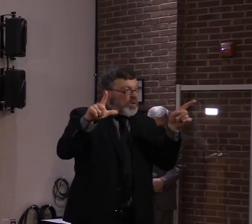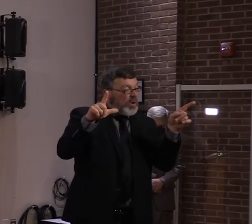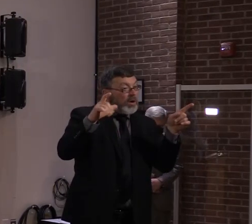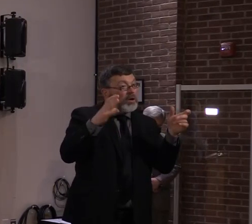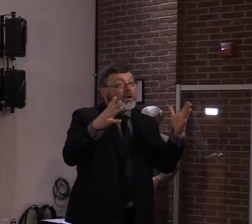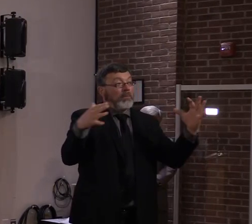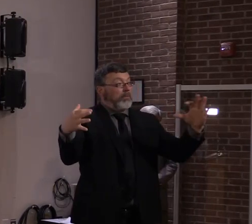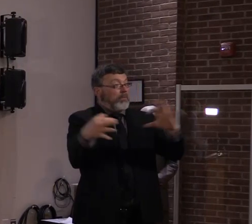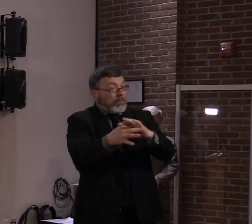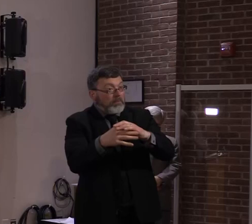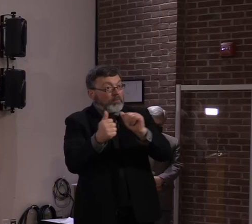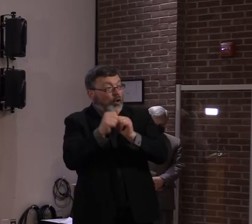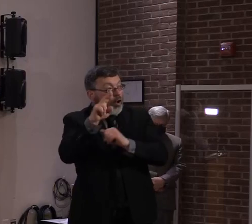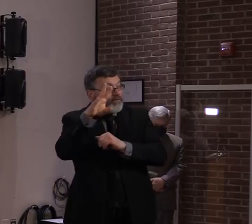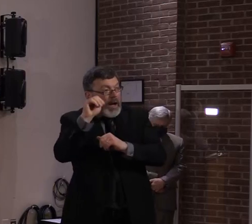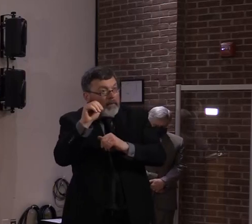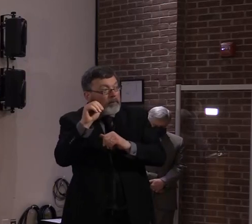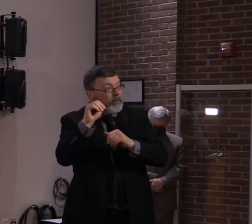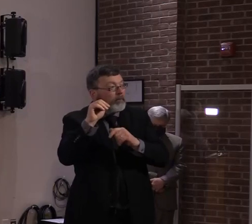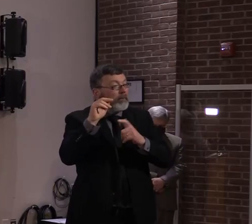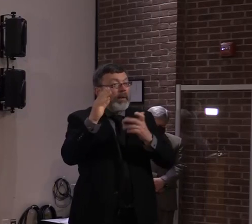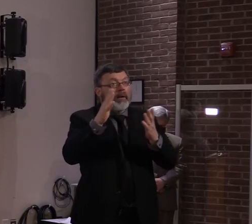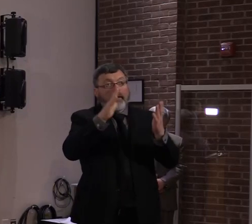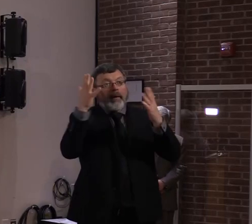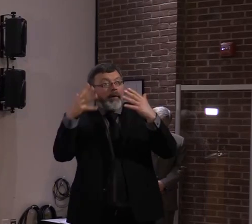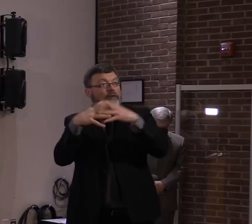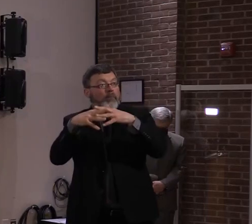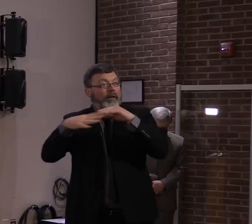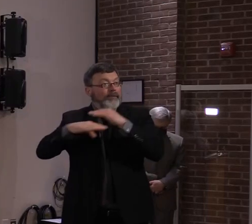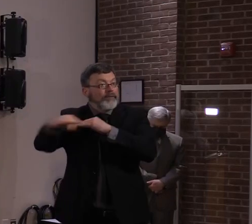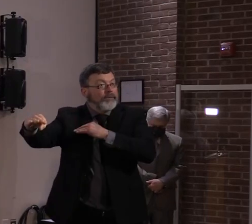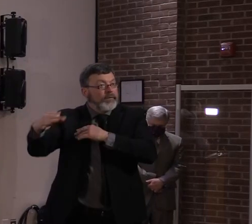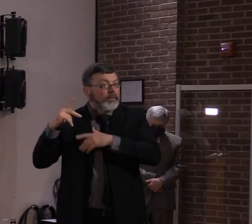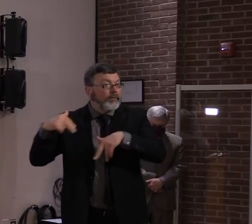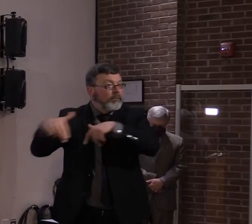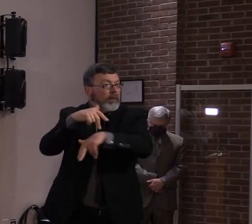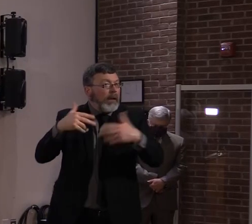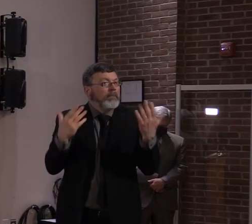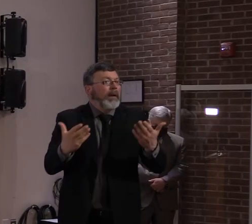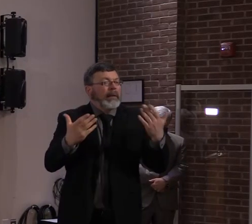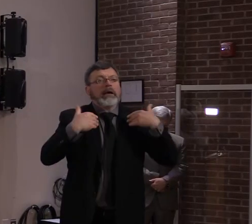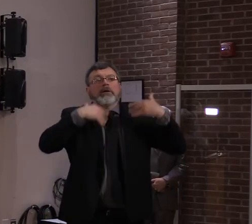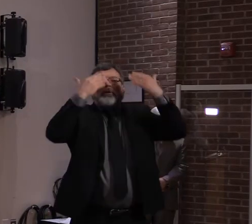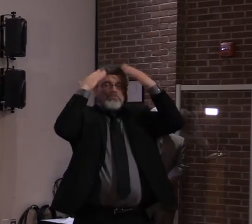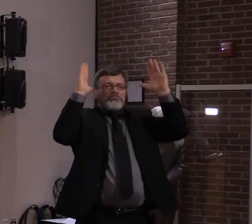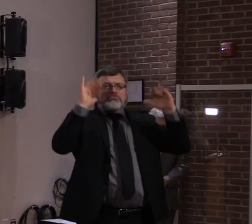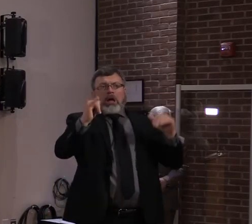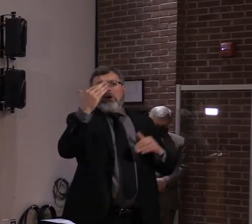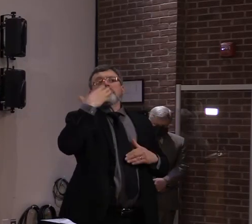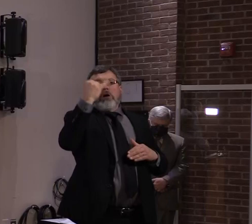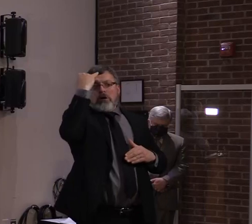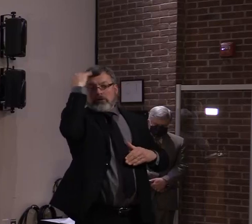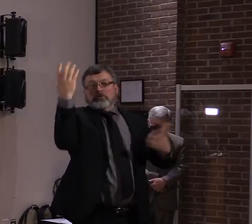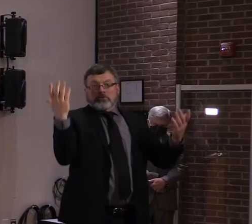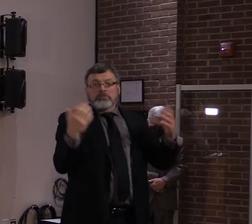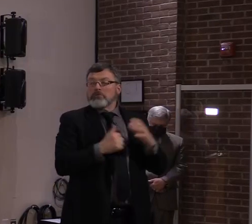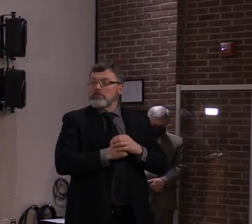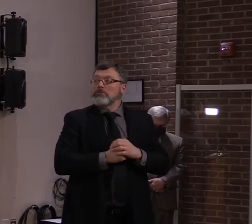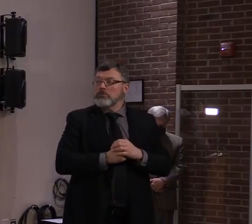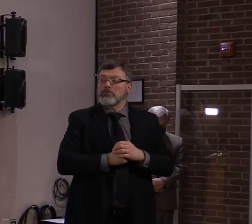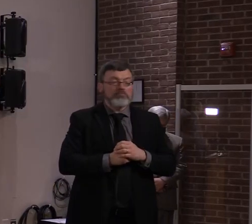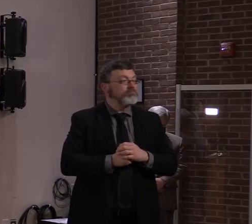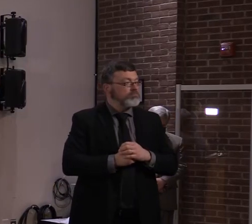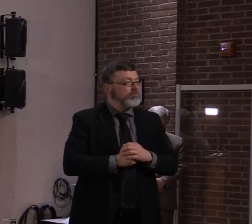the vaccine and do the education and messaging as well. So we've got a lot on the table, and we're